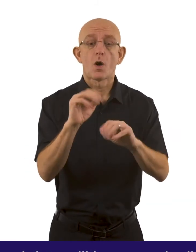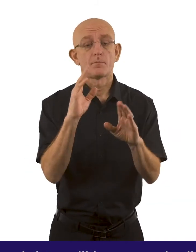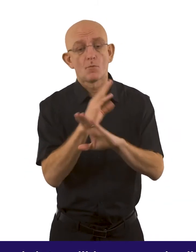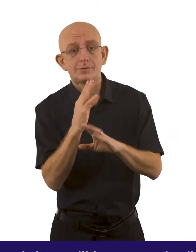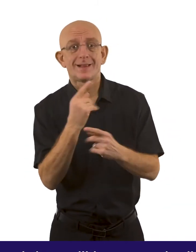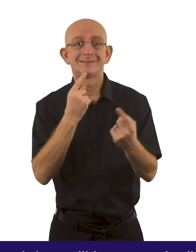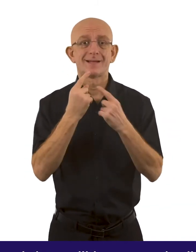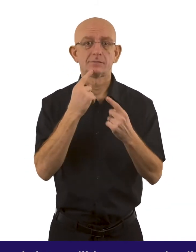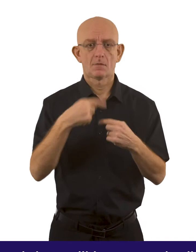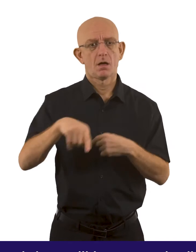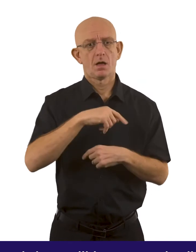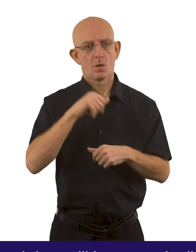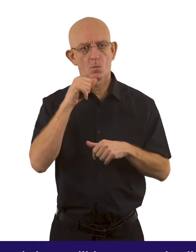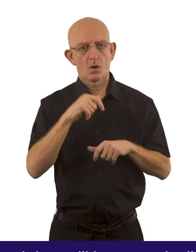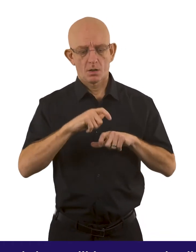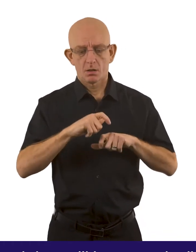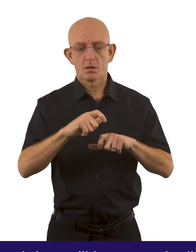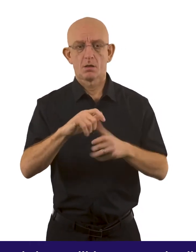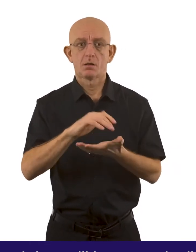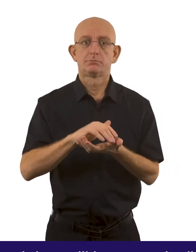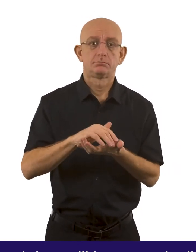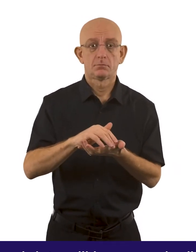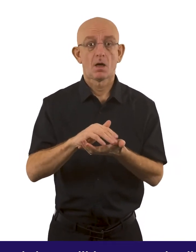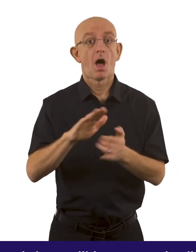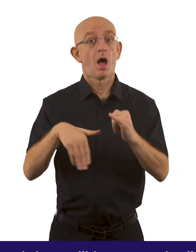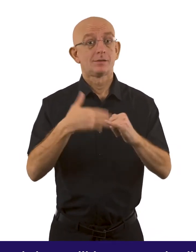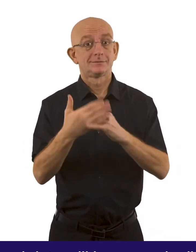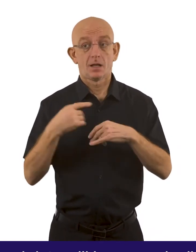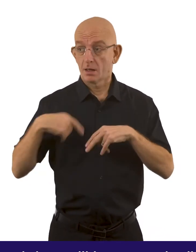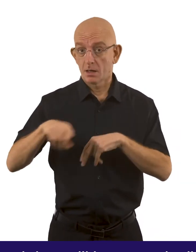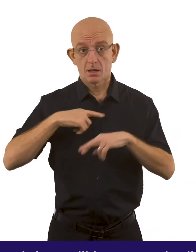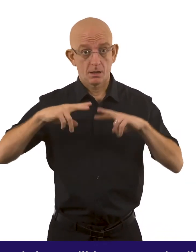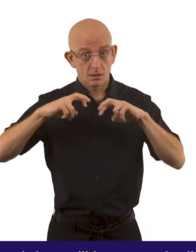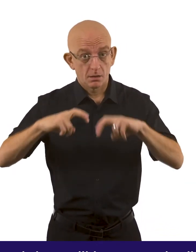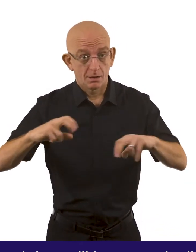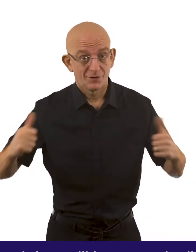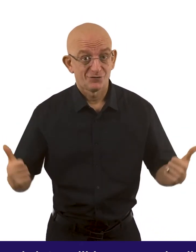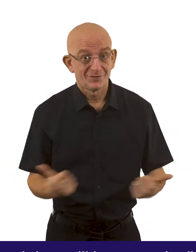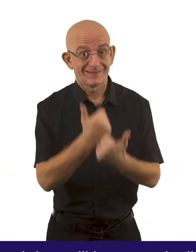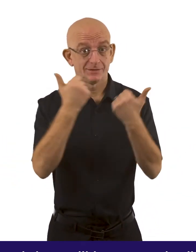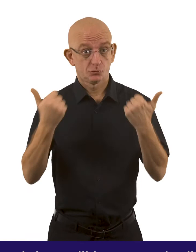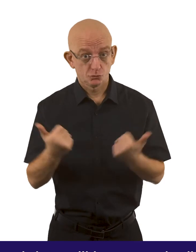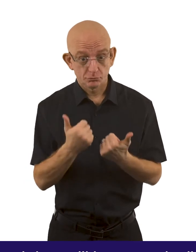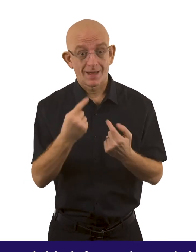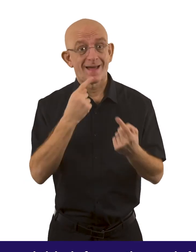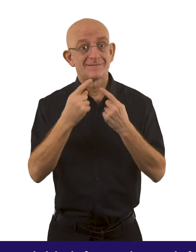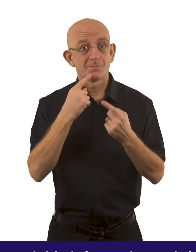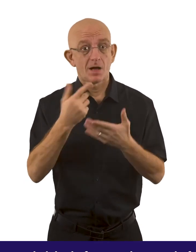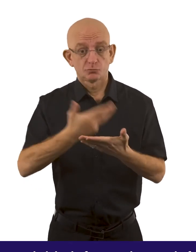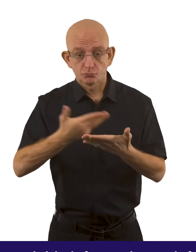Your personal data will be securely disposed of once we have completed our analysis and used